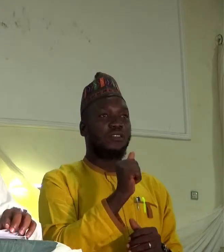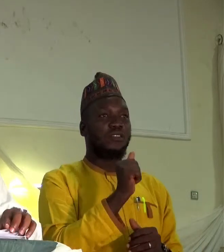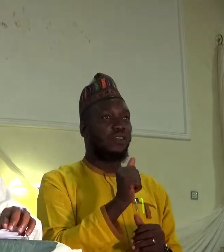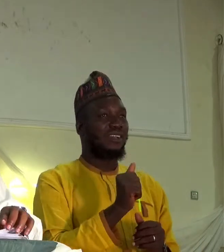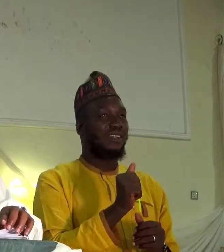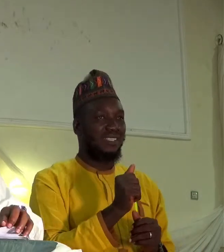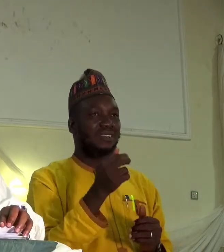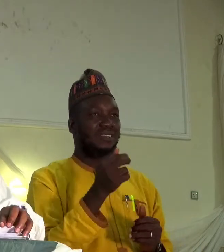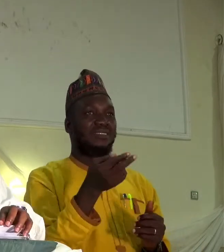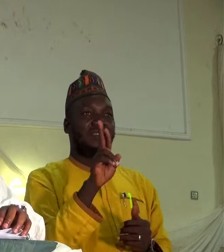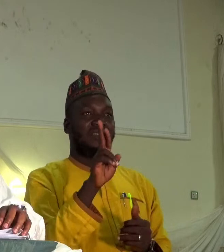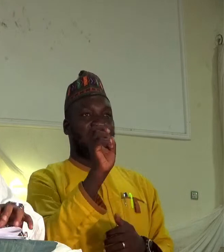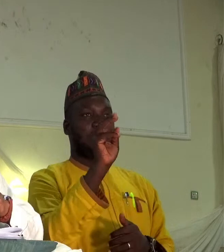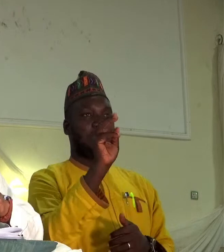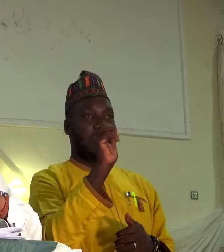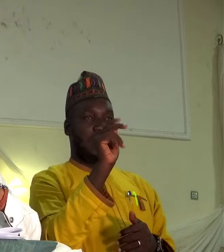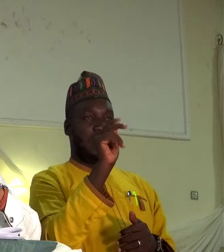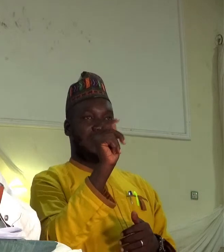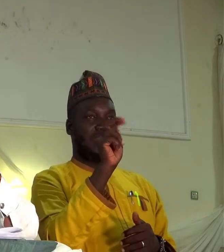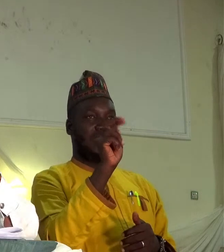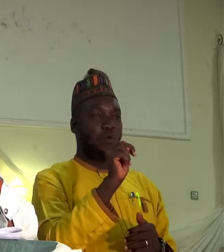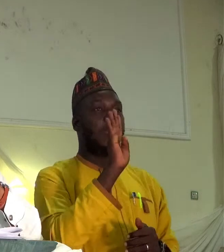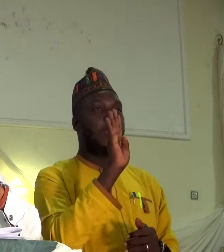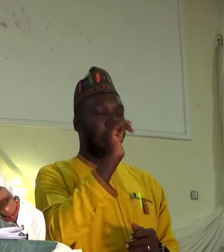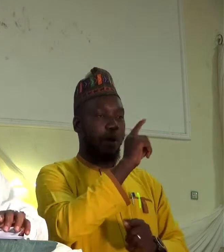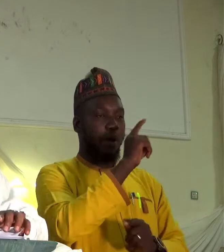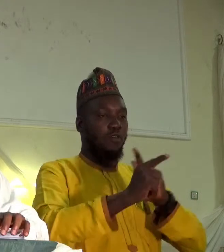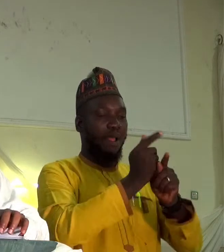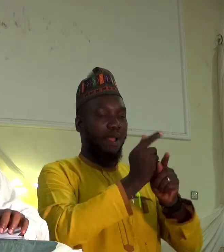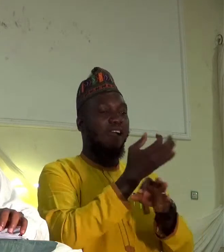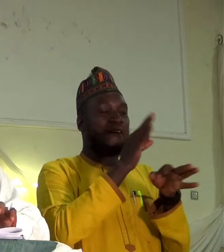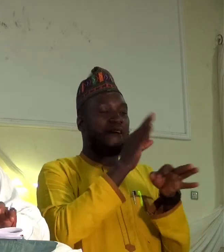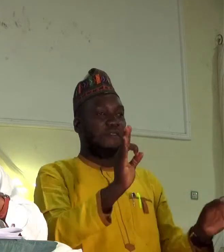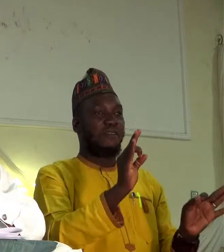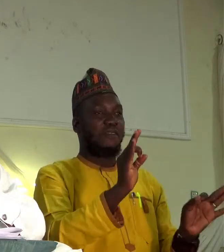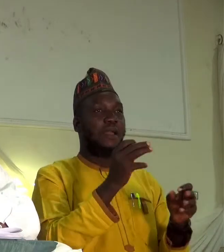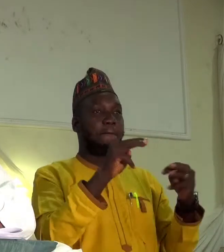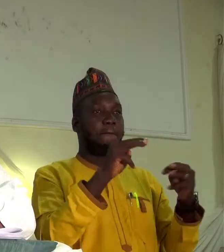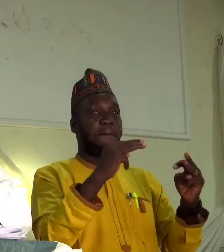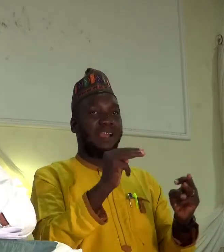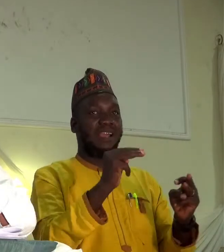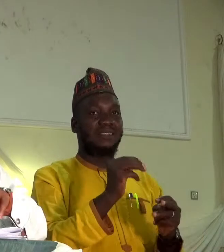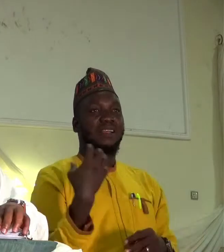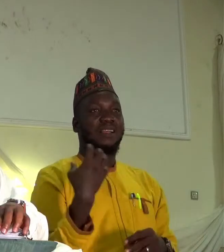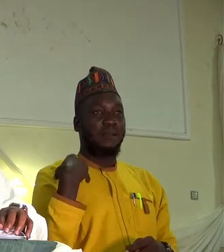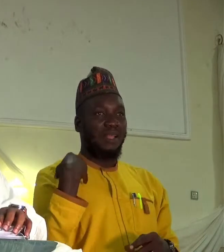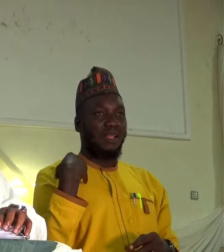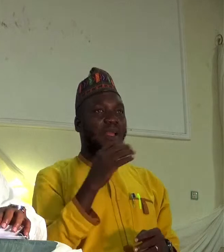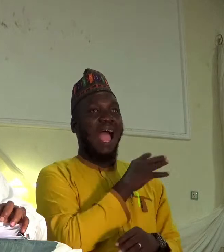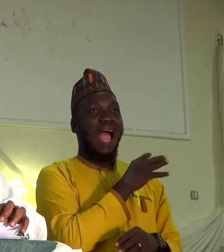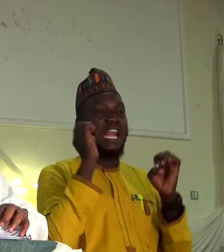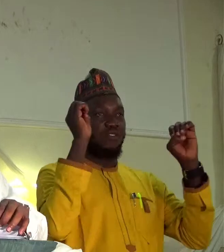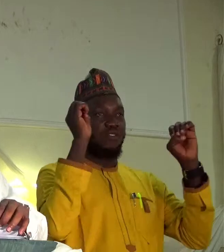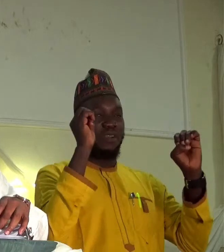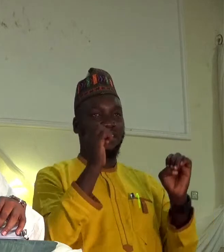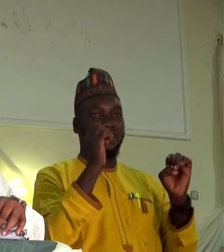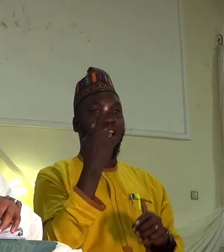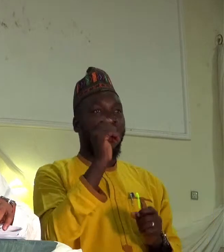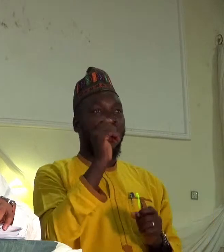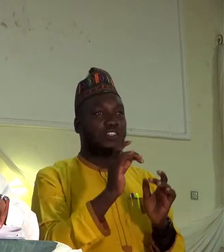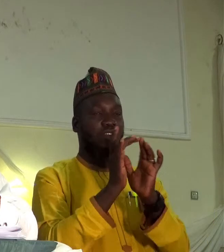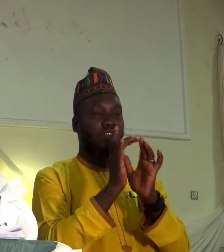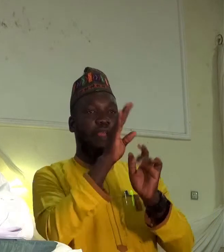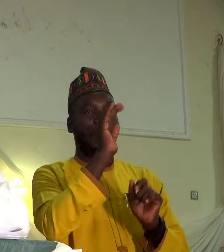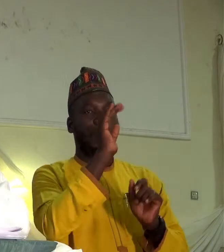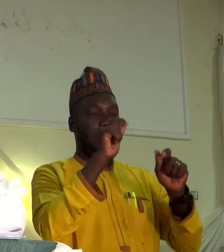remarkable. By embracing globalization, free market capitalism, education, and pragmatic policies, the country has been able to overcome